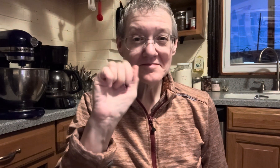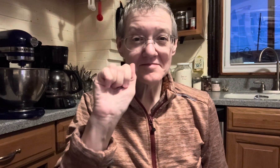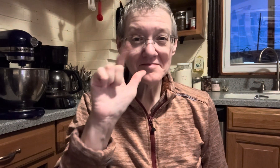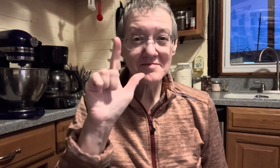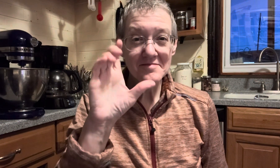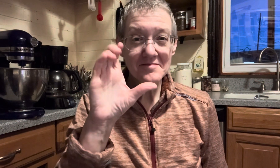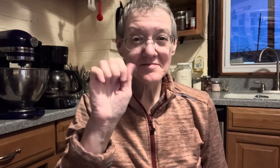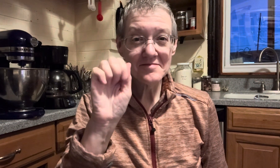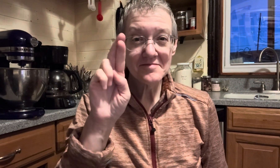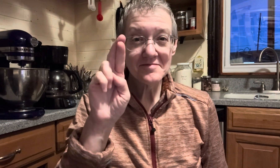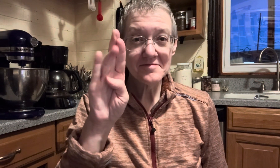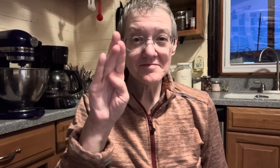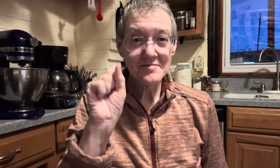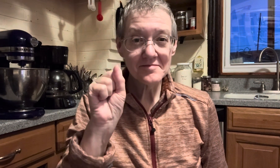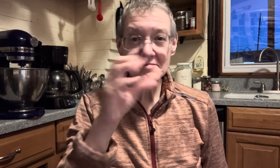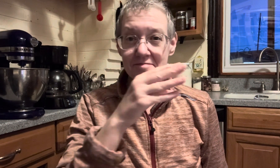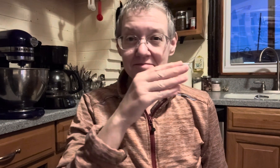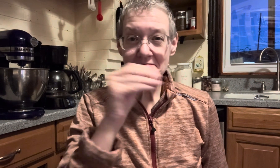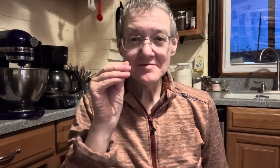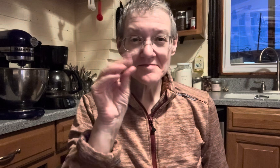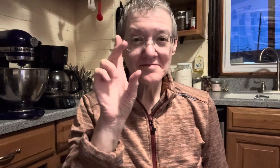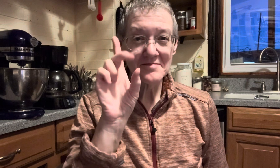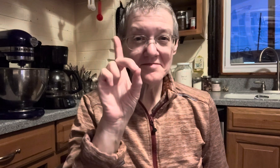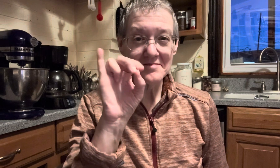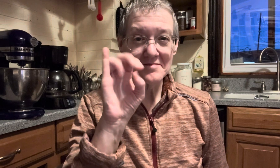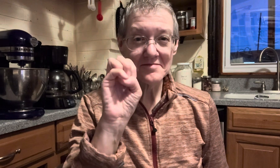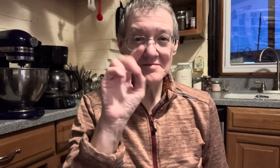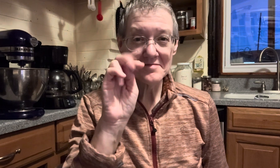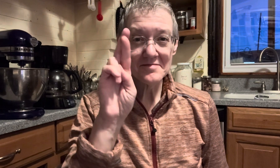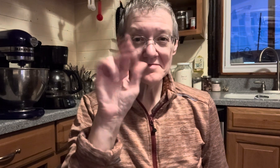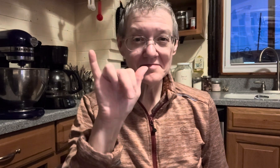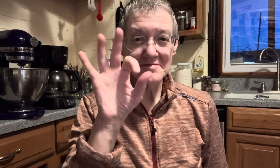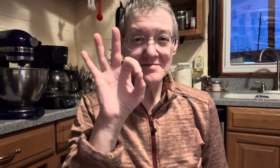Now find the total carbs and the dietary fiber.